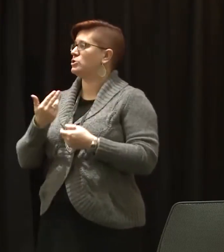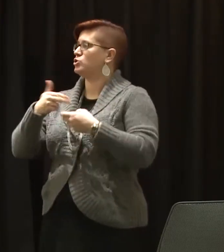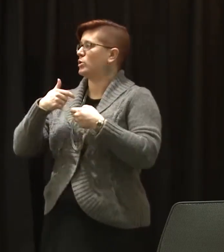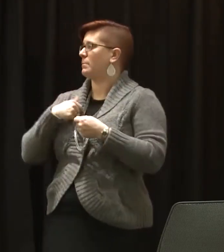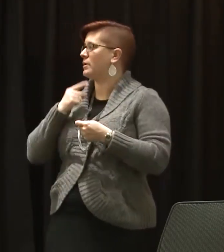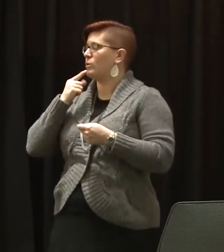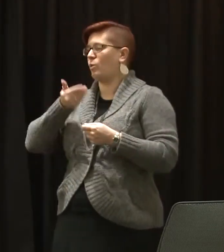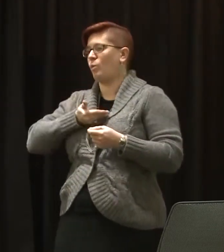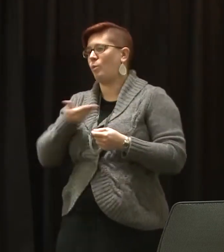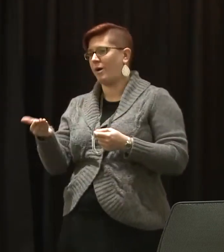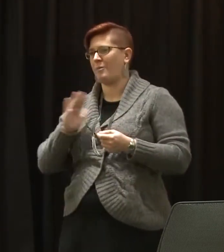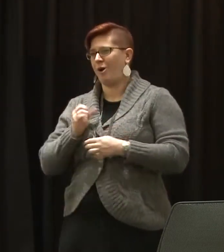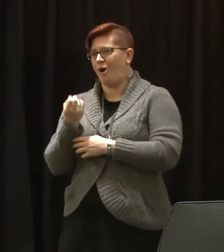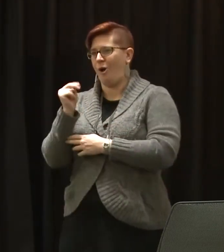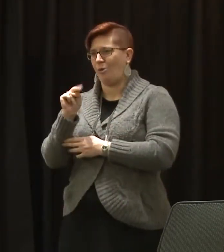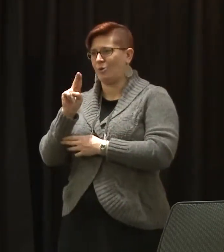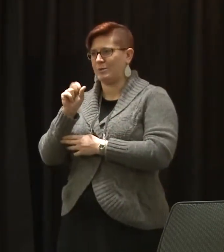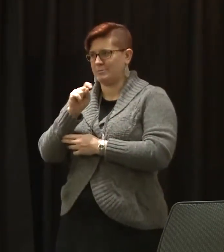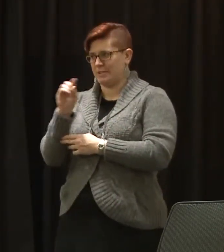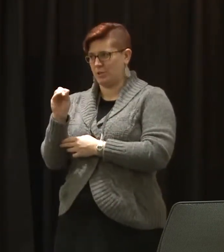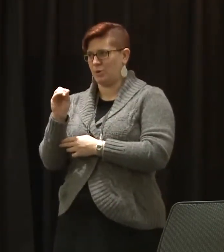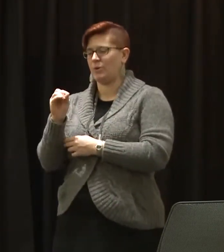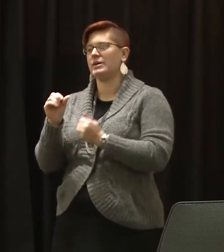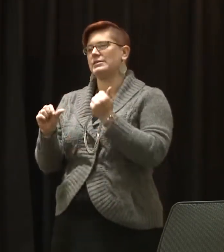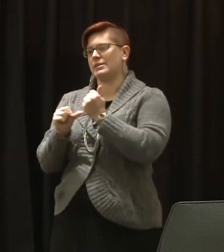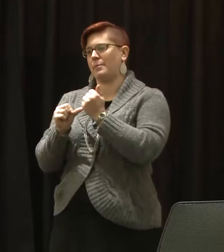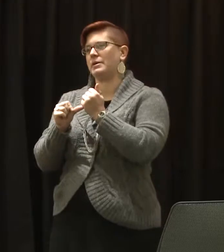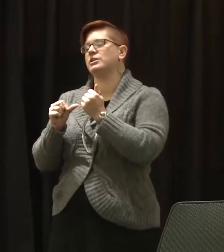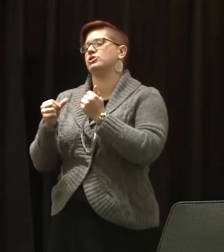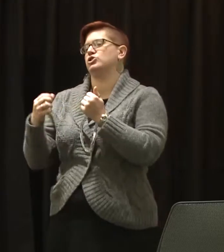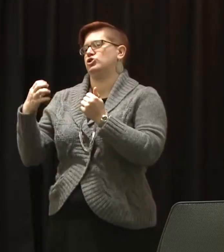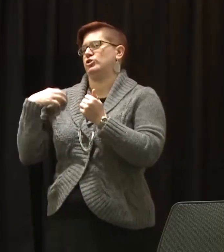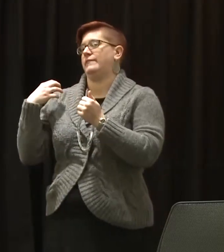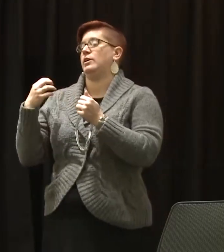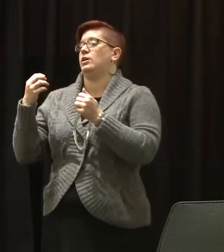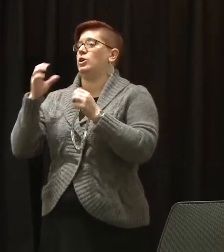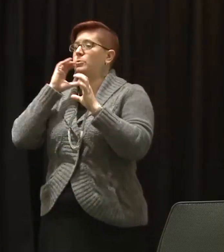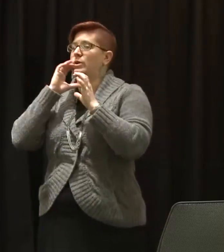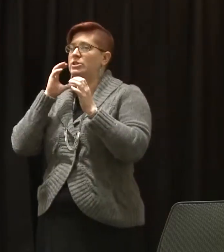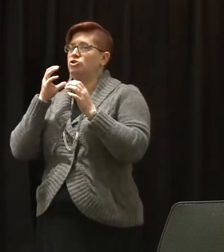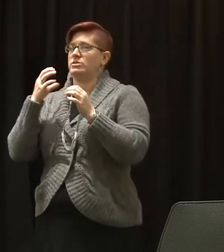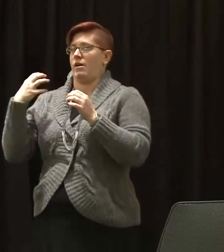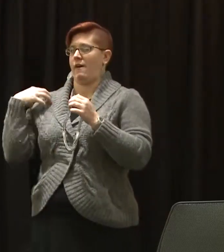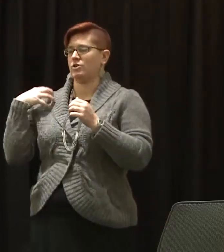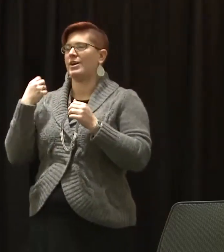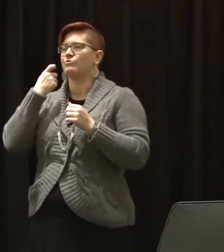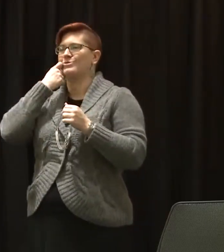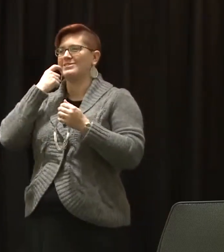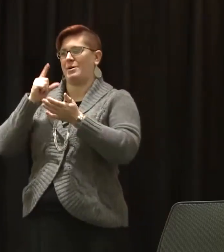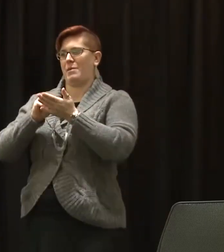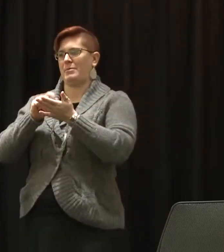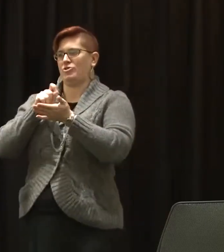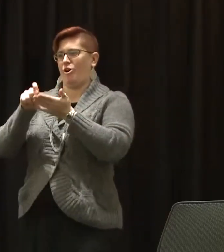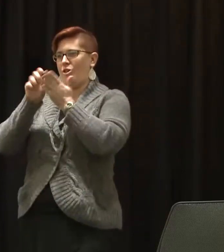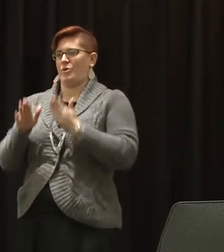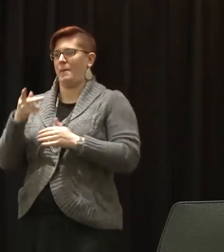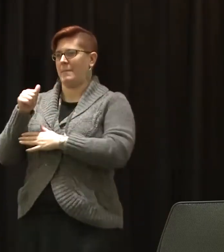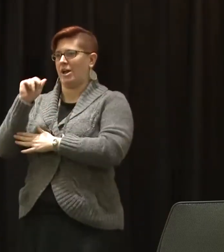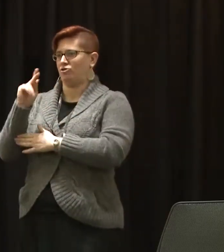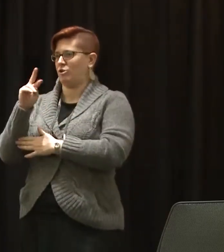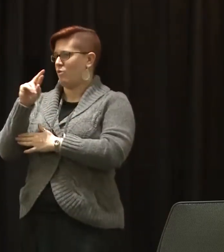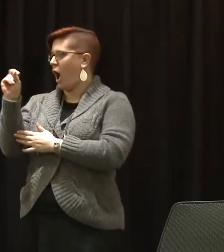in welcoming our own USPTO Deputy Chief Communications Officer and newly published author, Patrick Ross.